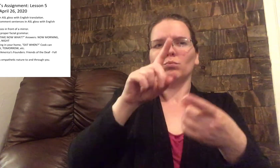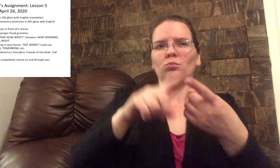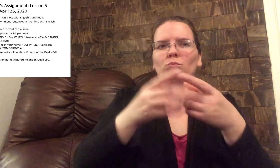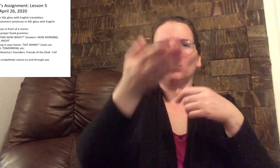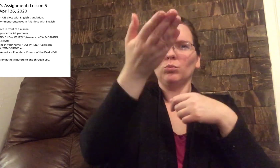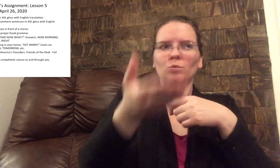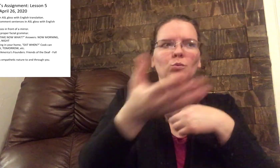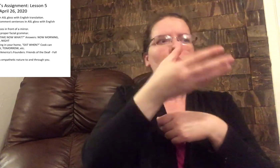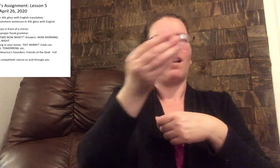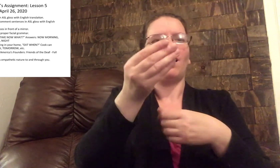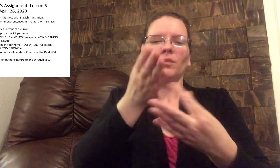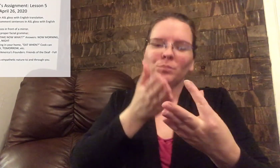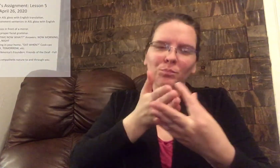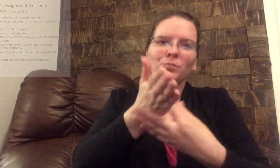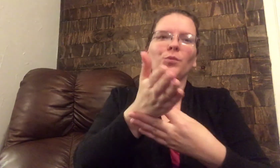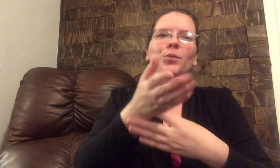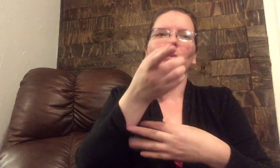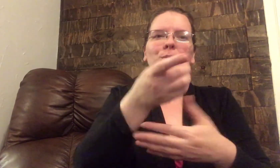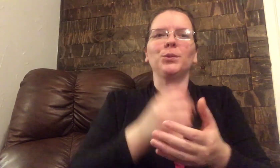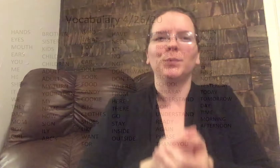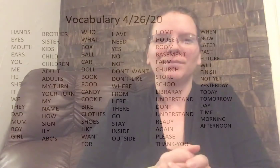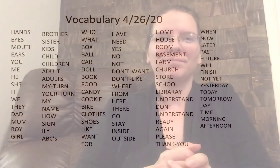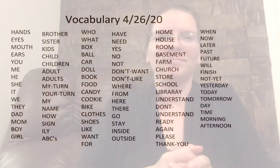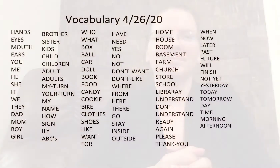to and through you.